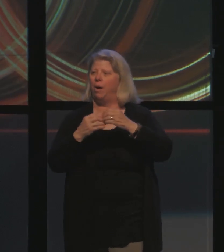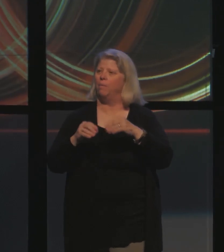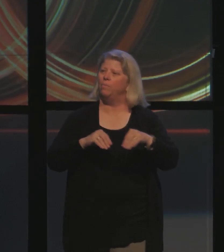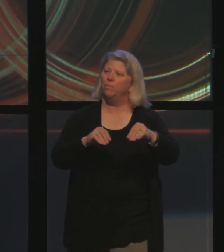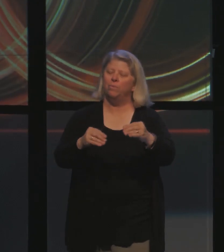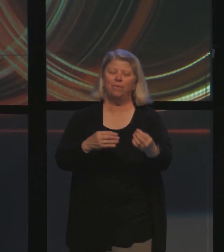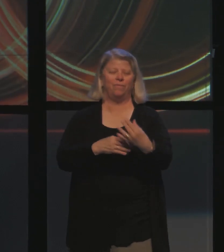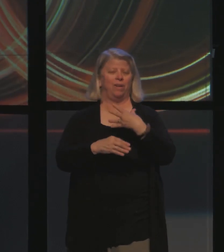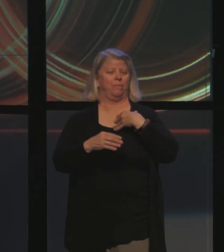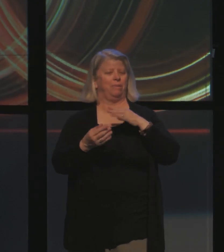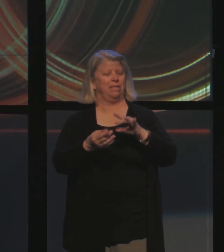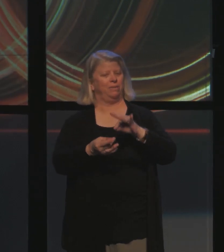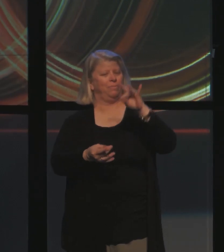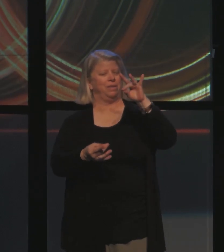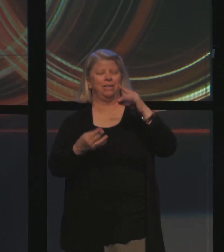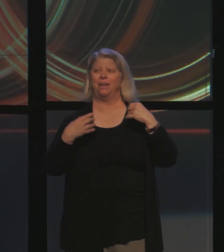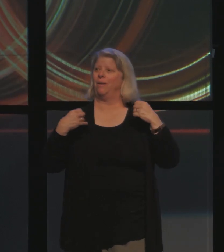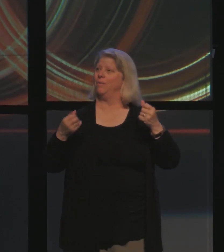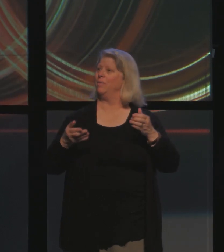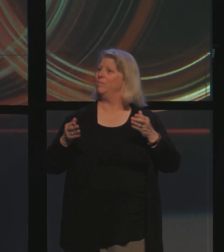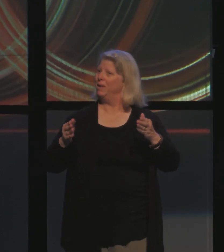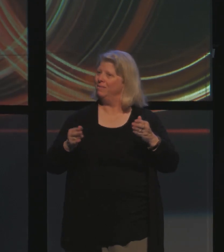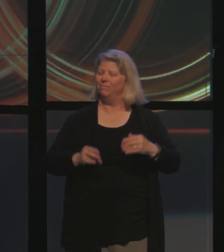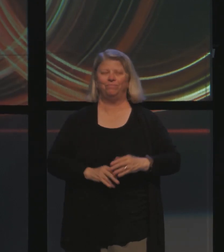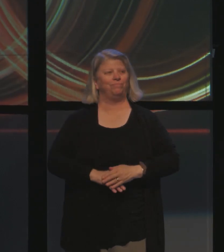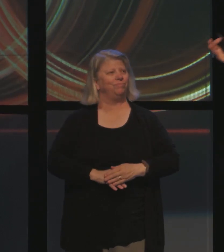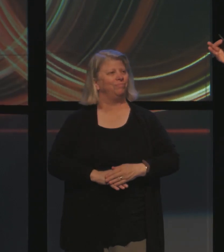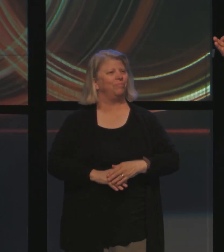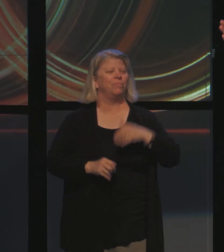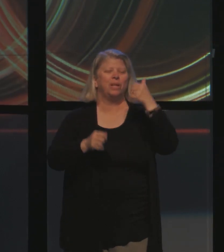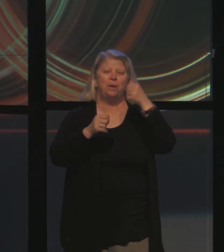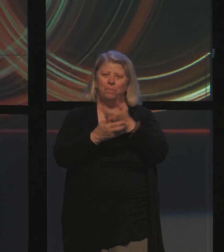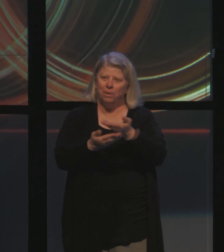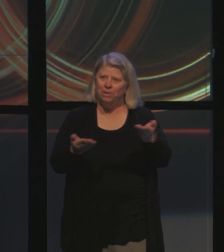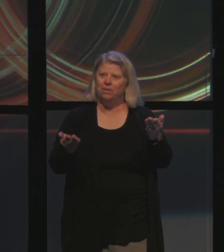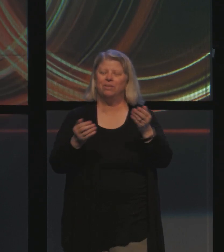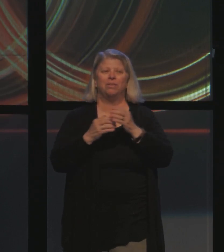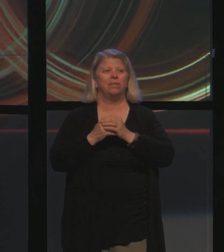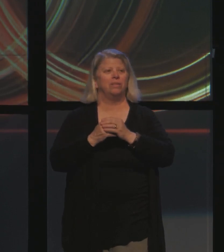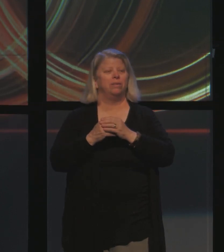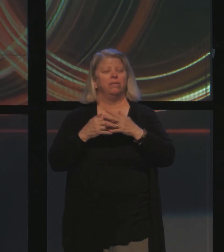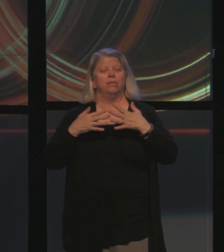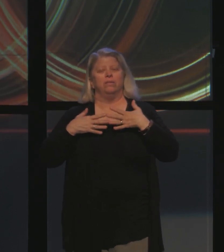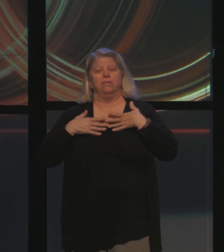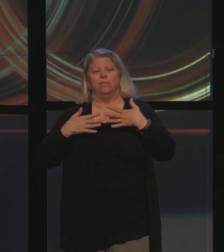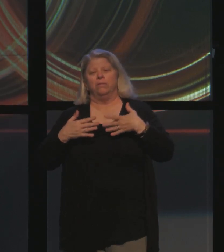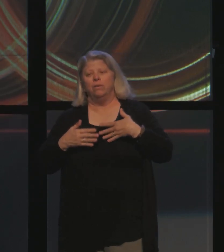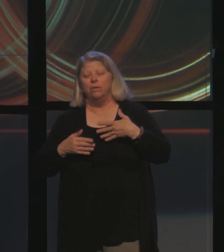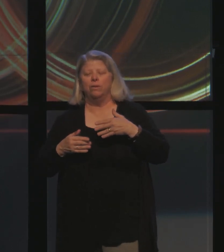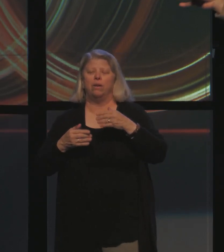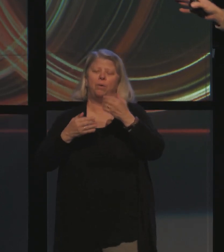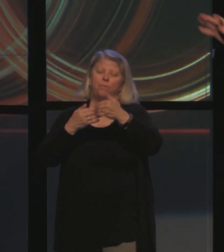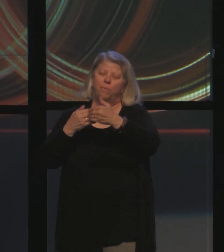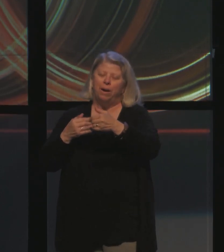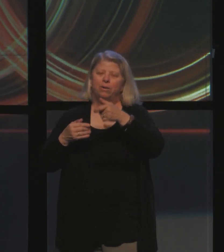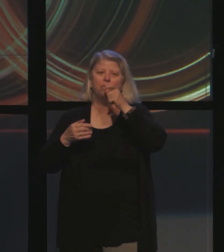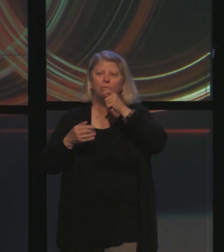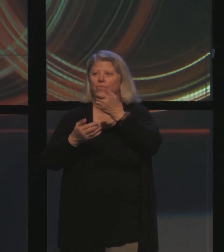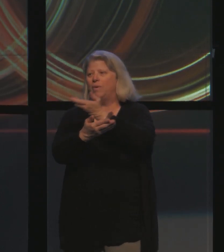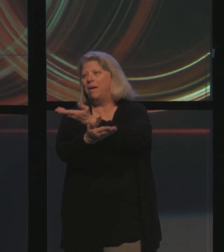could affect me spiritually in a healthy way. As a reminder to everyone, the bread and the juice is for every